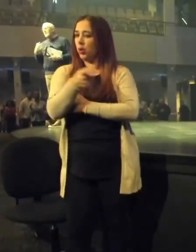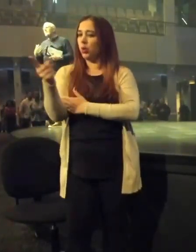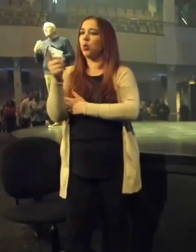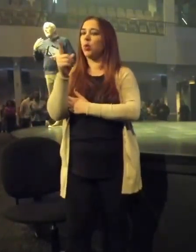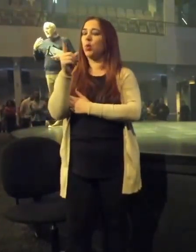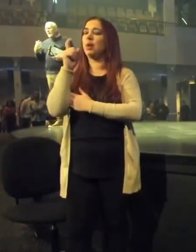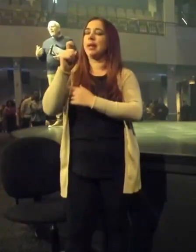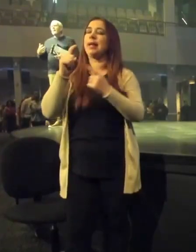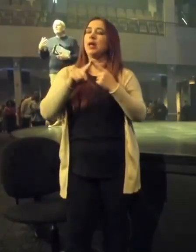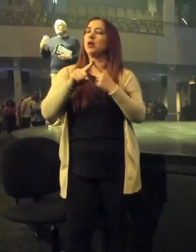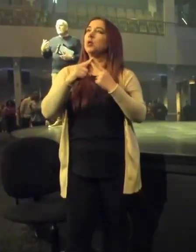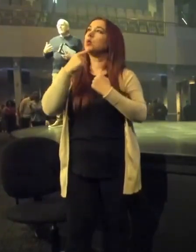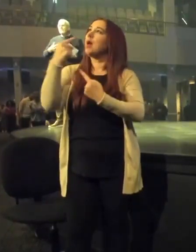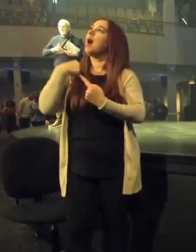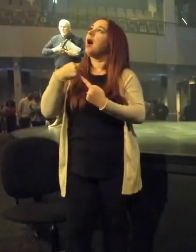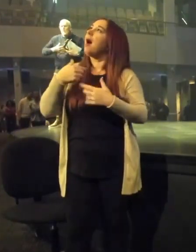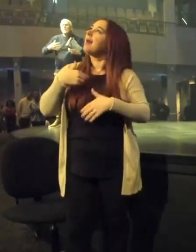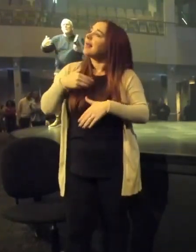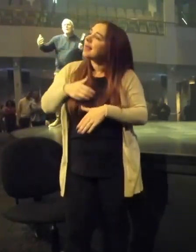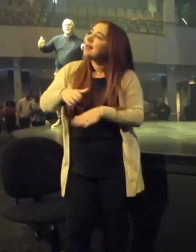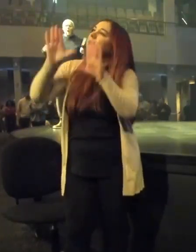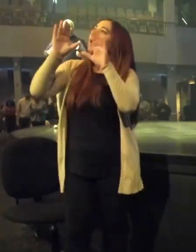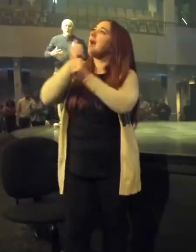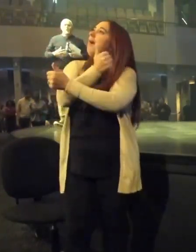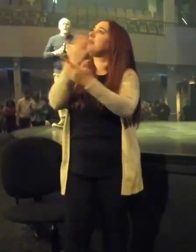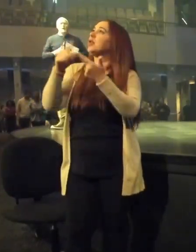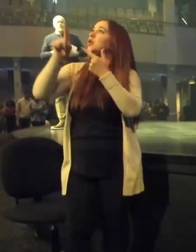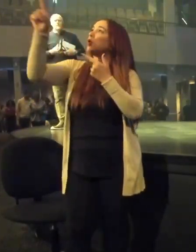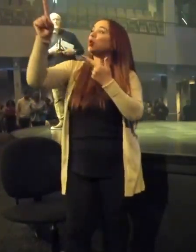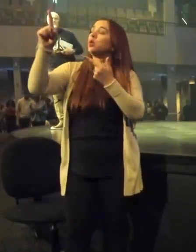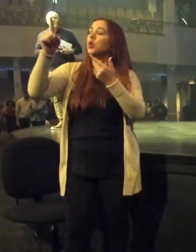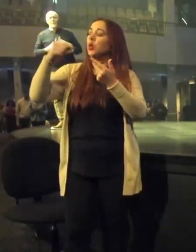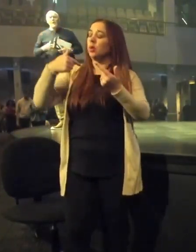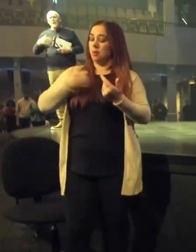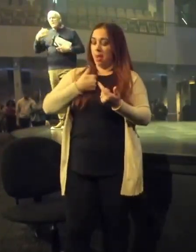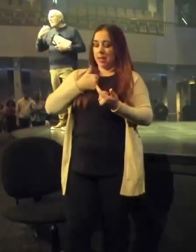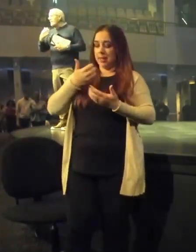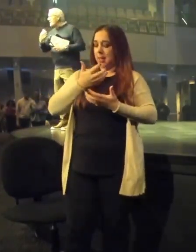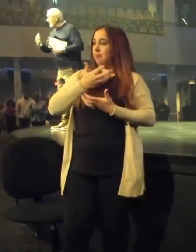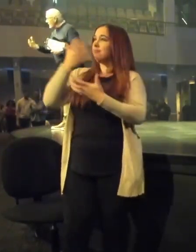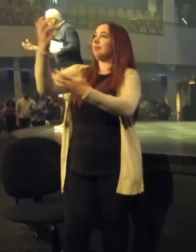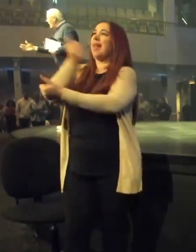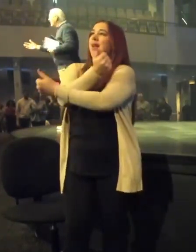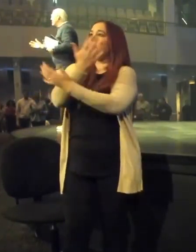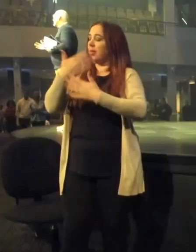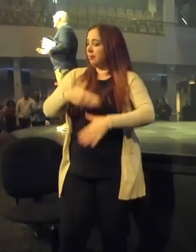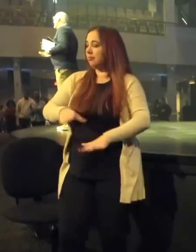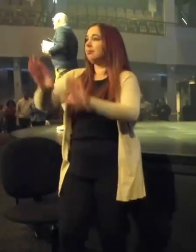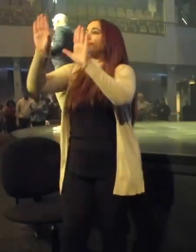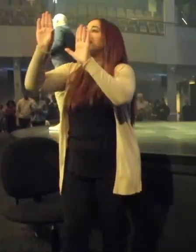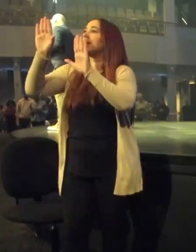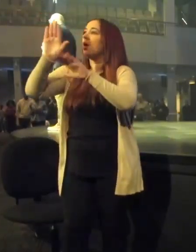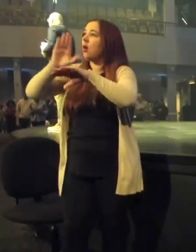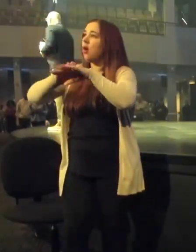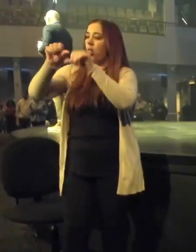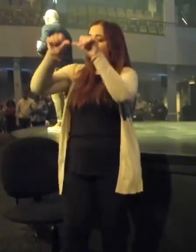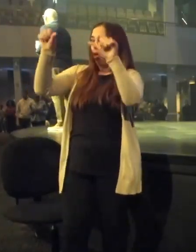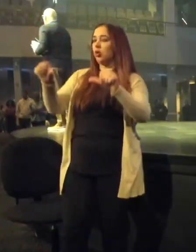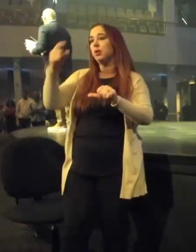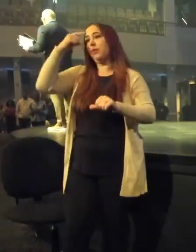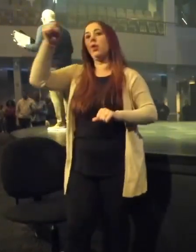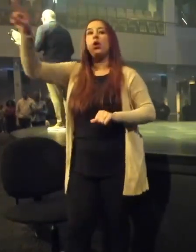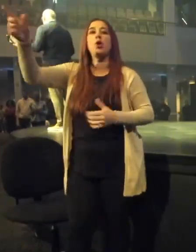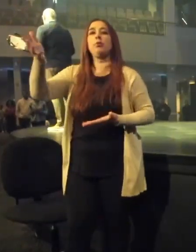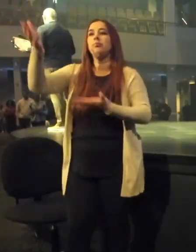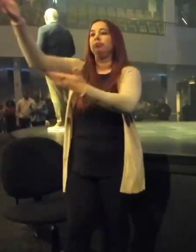I'm going to give my life to you. I'm surrendering all that I am to you. Lord, everything's on the altar today before you. And